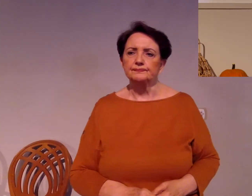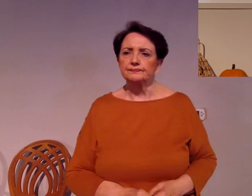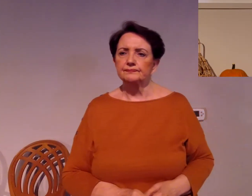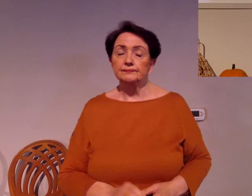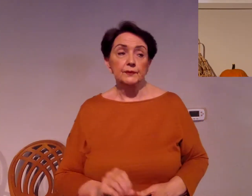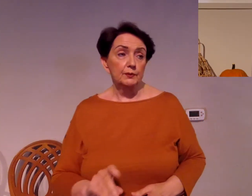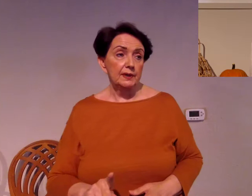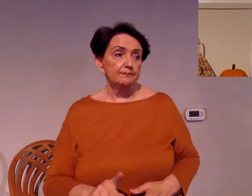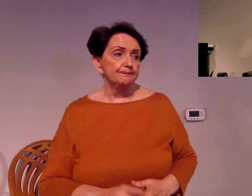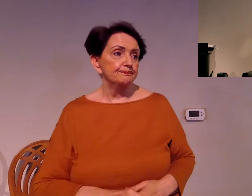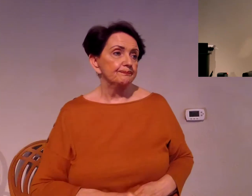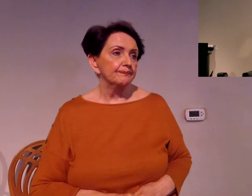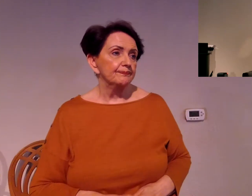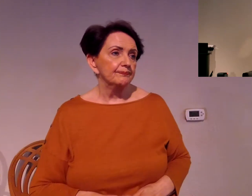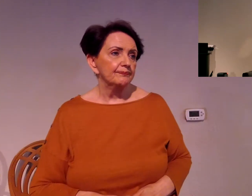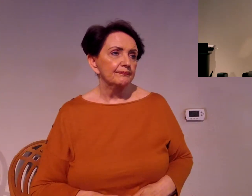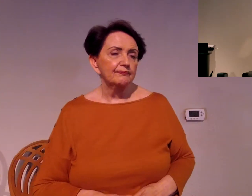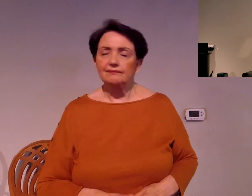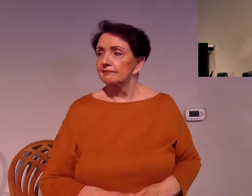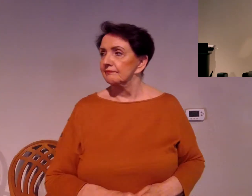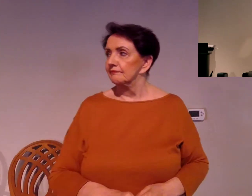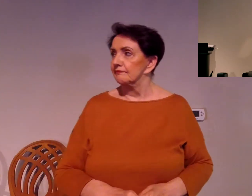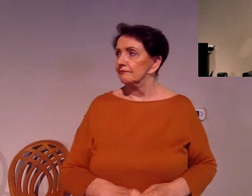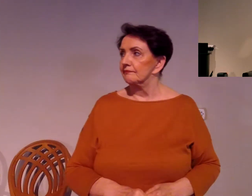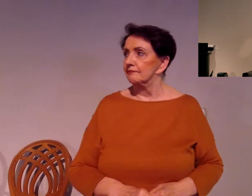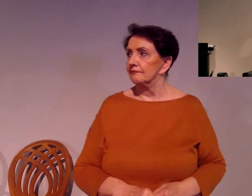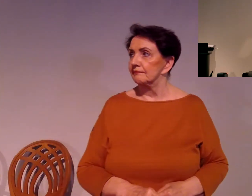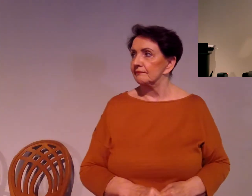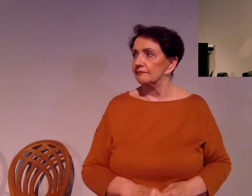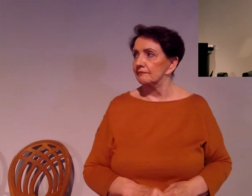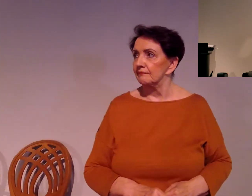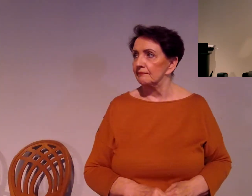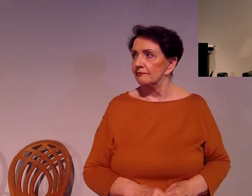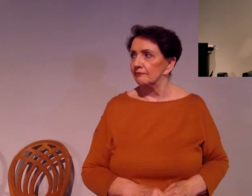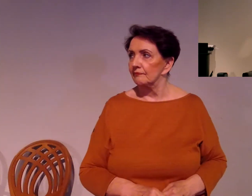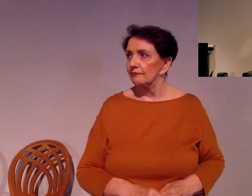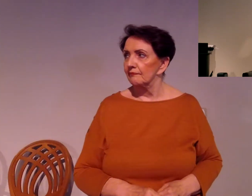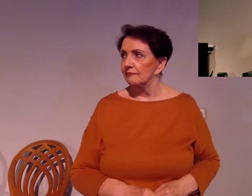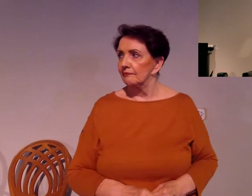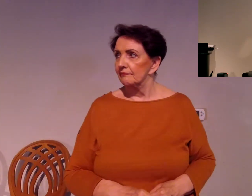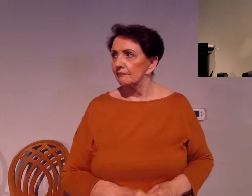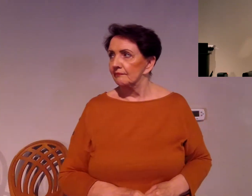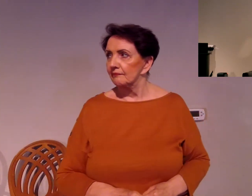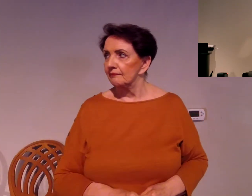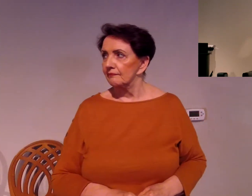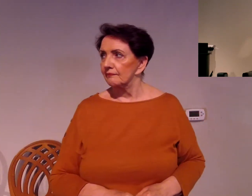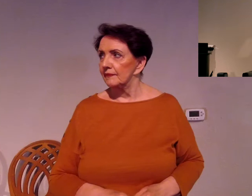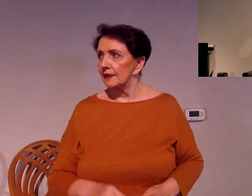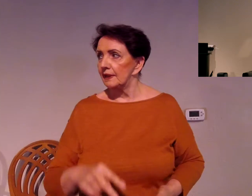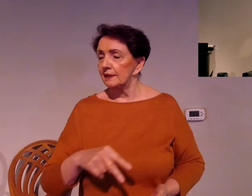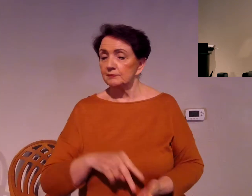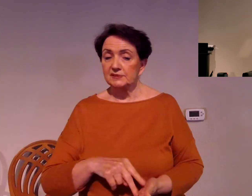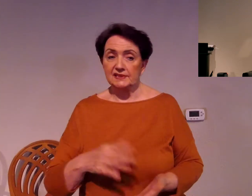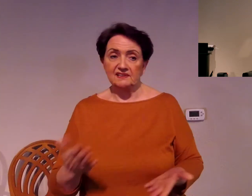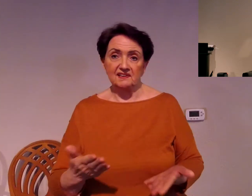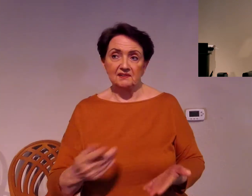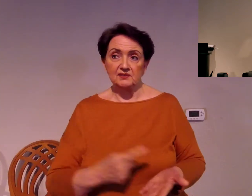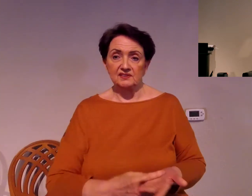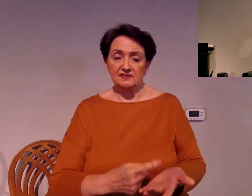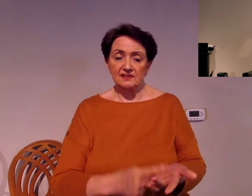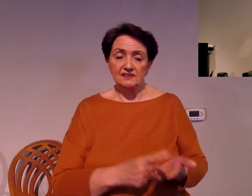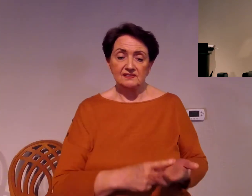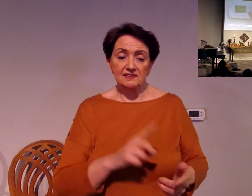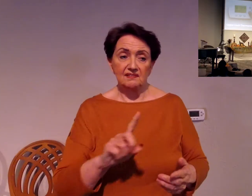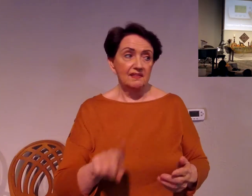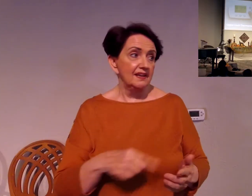Okay, you know, it's pretty something, don't you think, that I'm standing here talking about this?